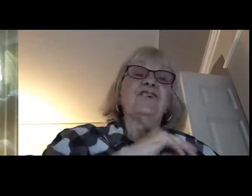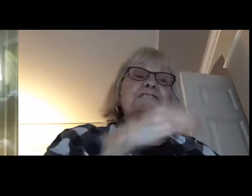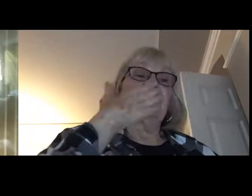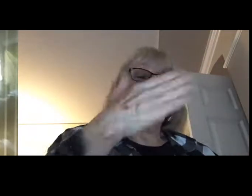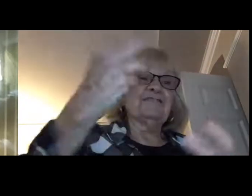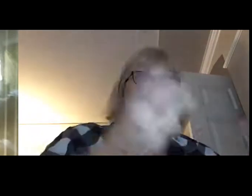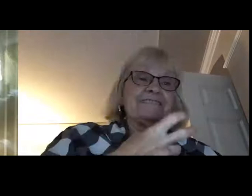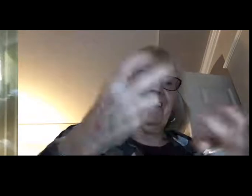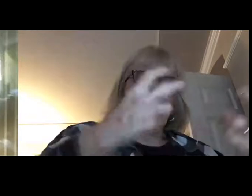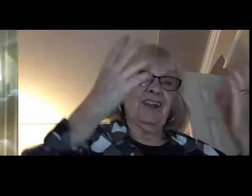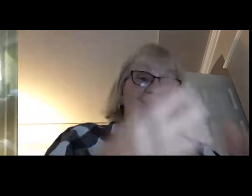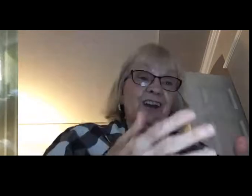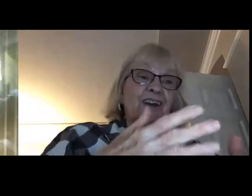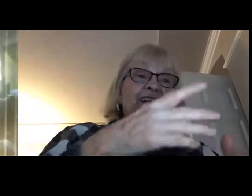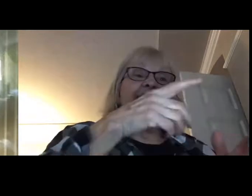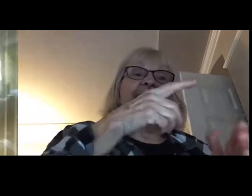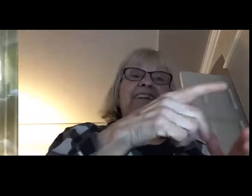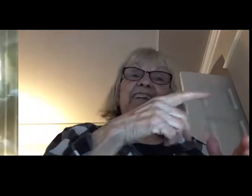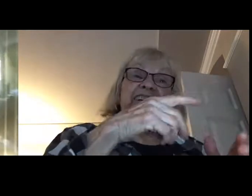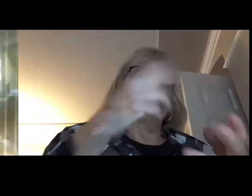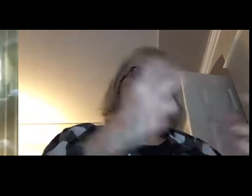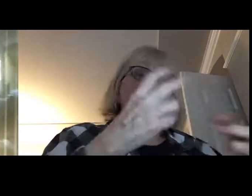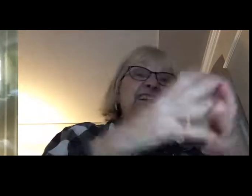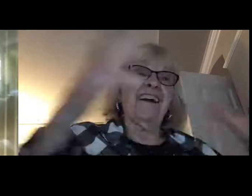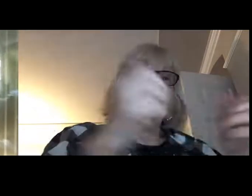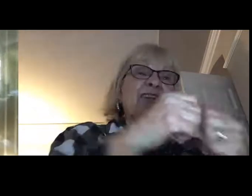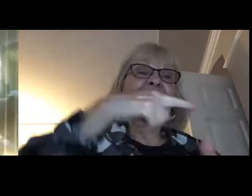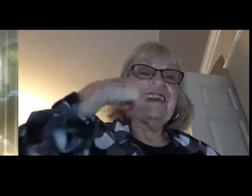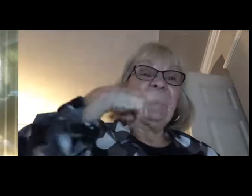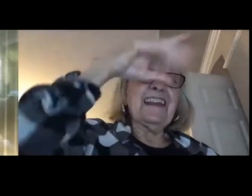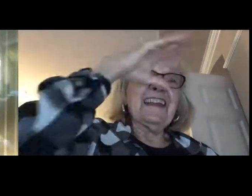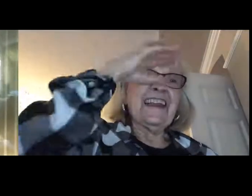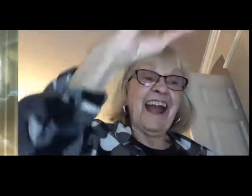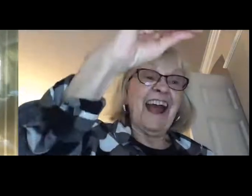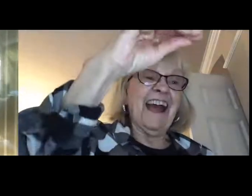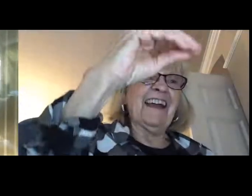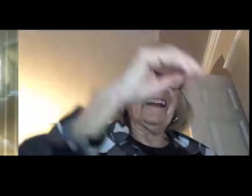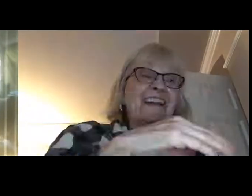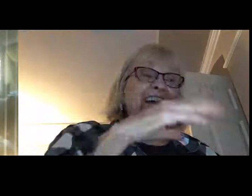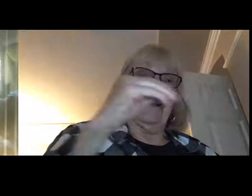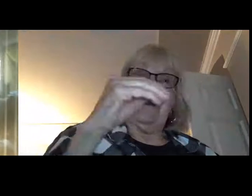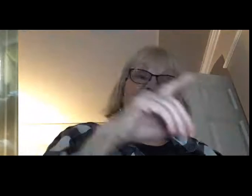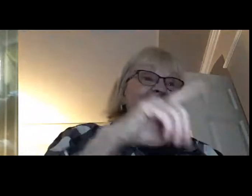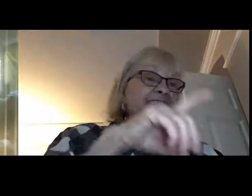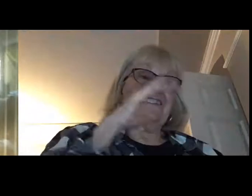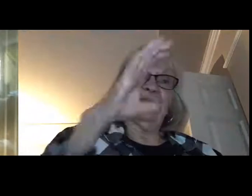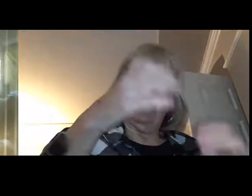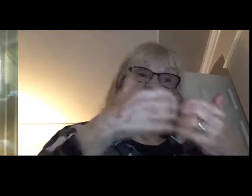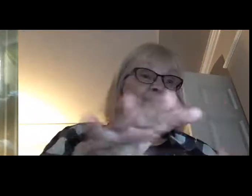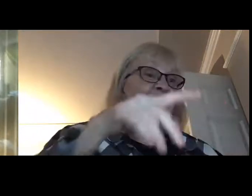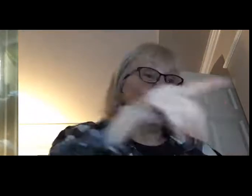he was in trouble because Joyce was roller skating. She was dating a hearing